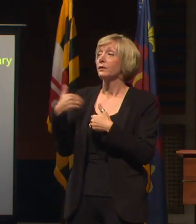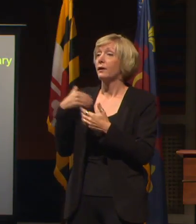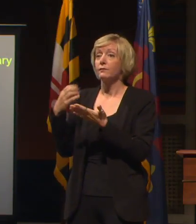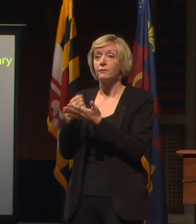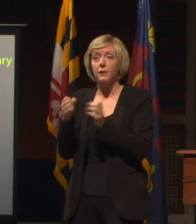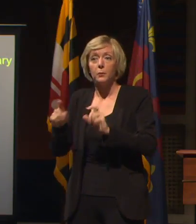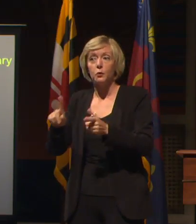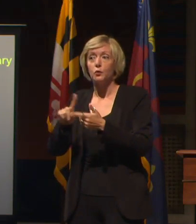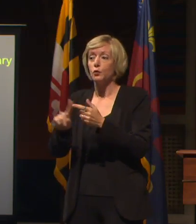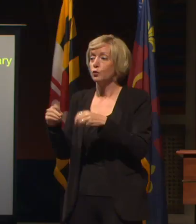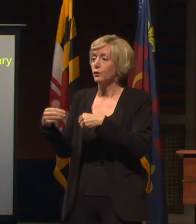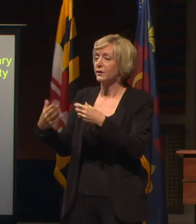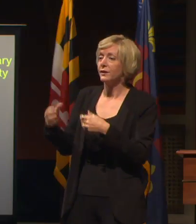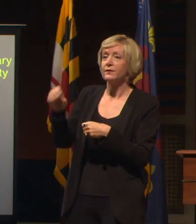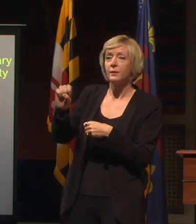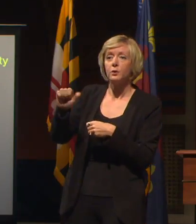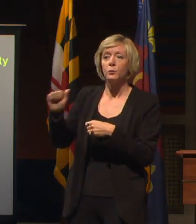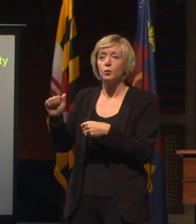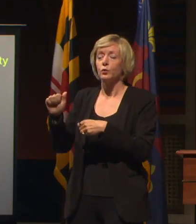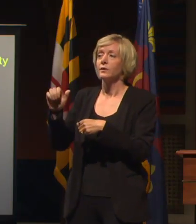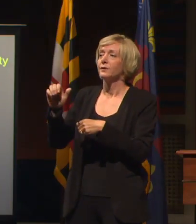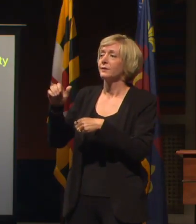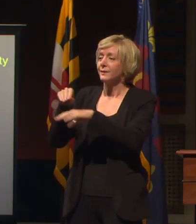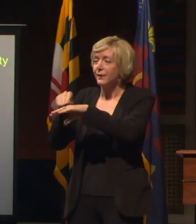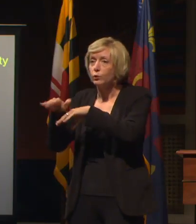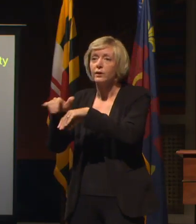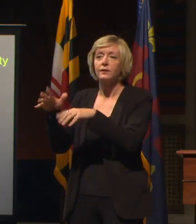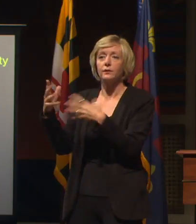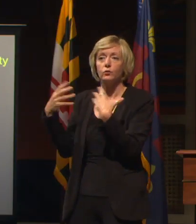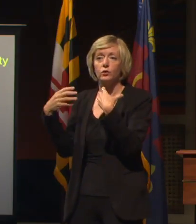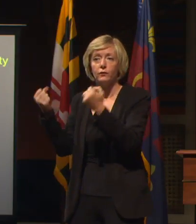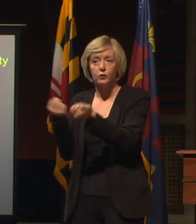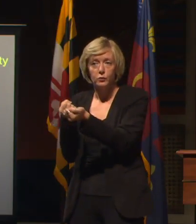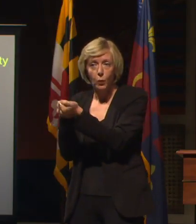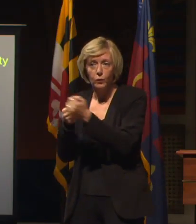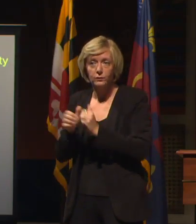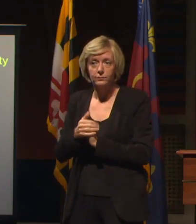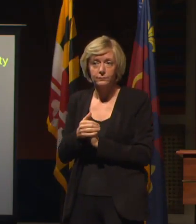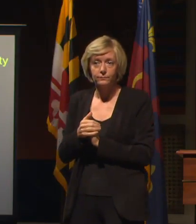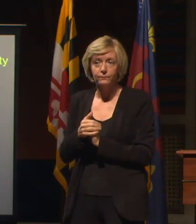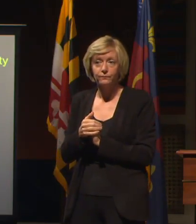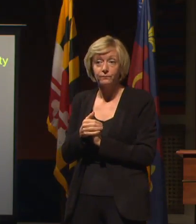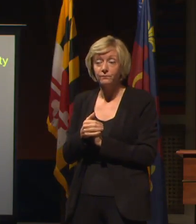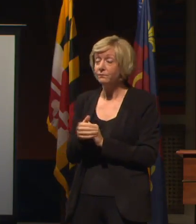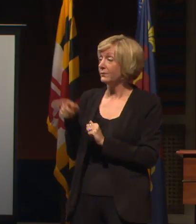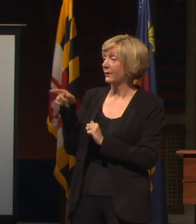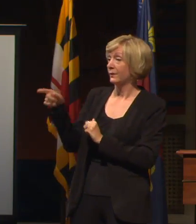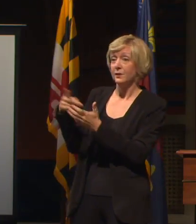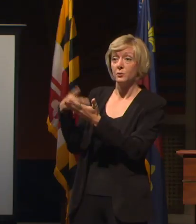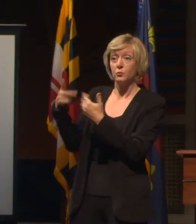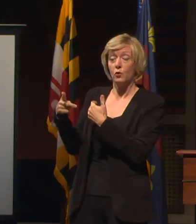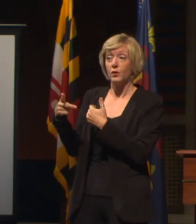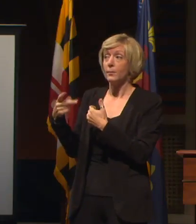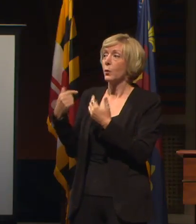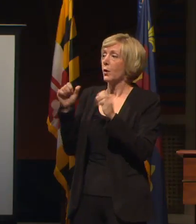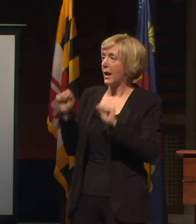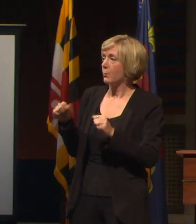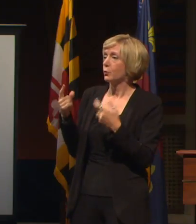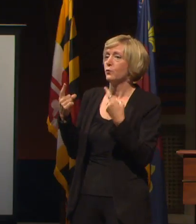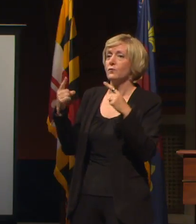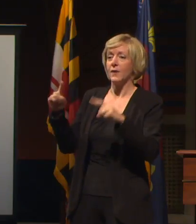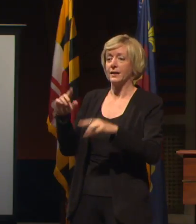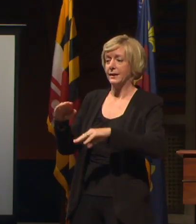opportunity to receive substance use counseling and recovery support. Through this innovative program, we are meeting Montgomery